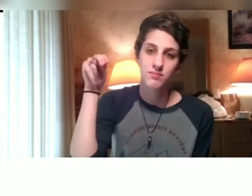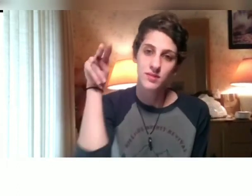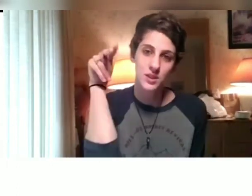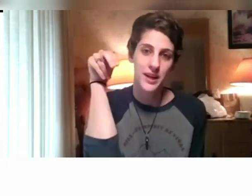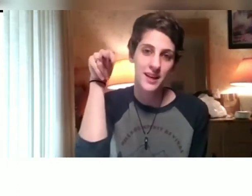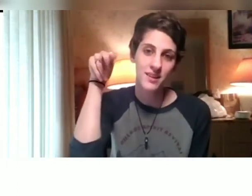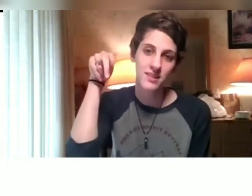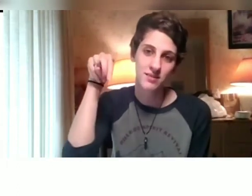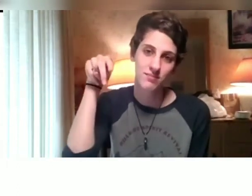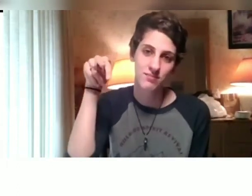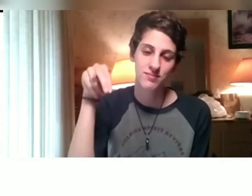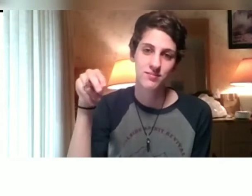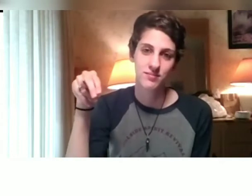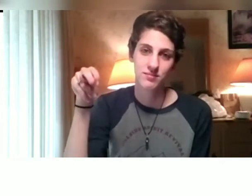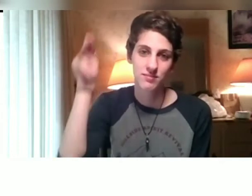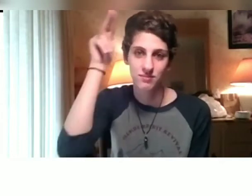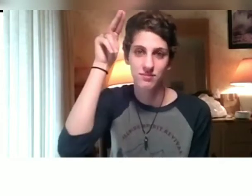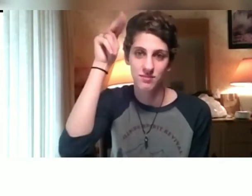Do an N.